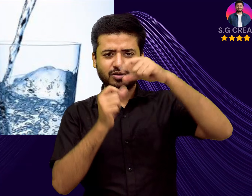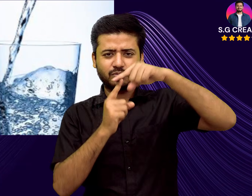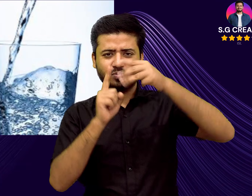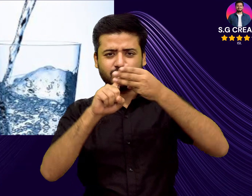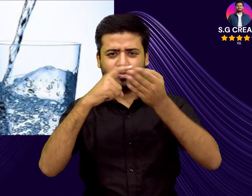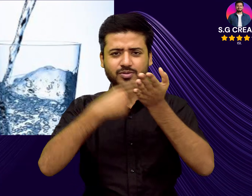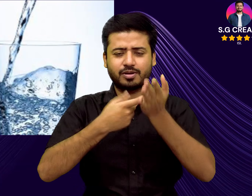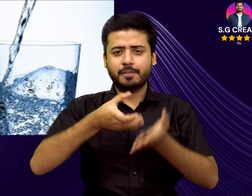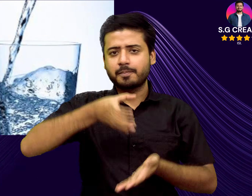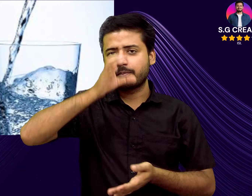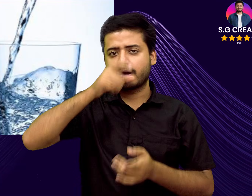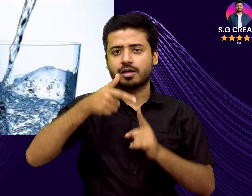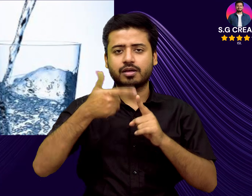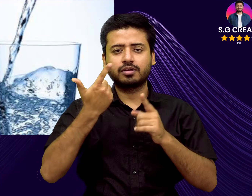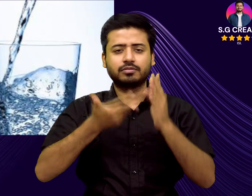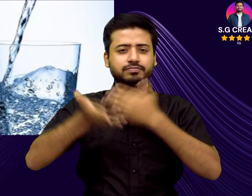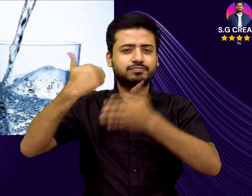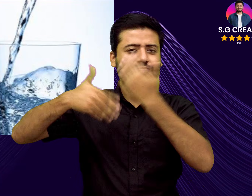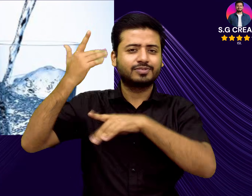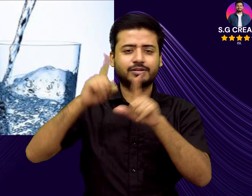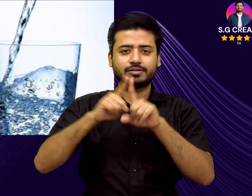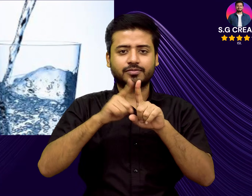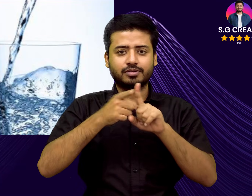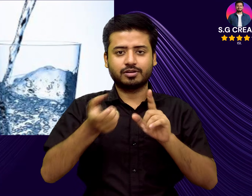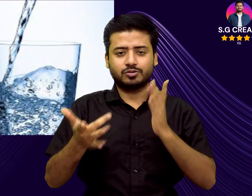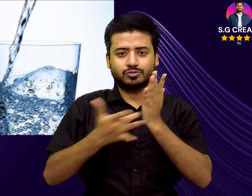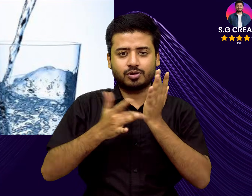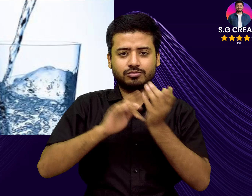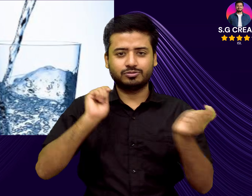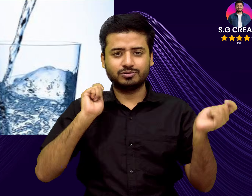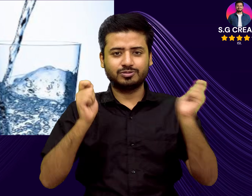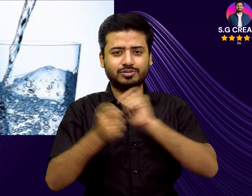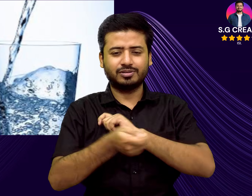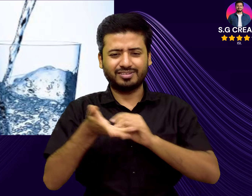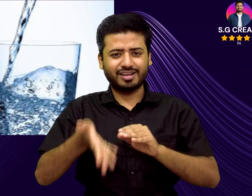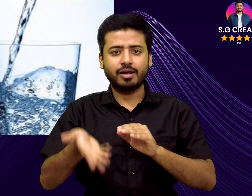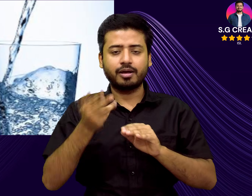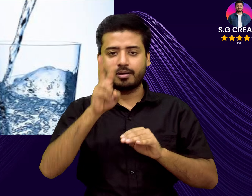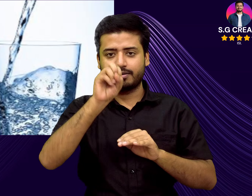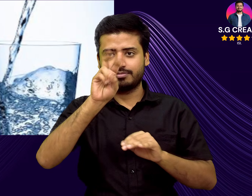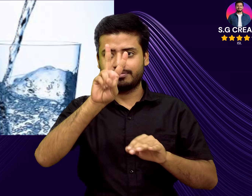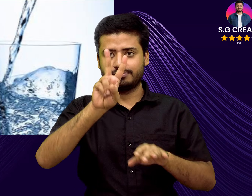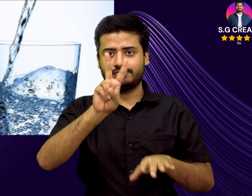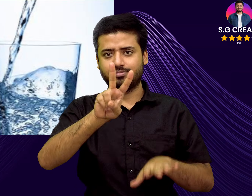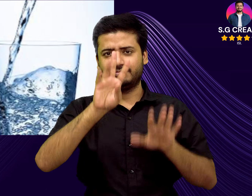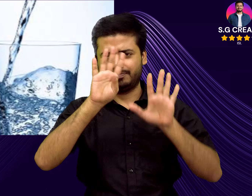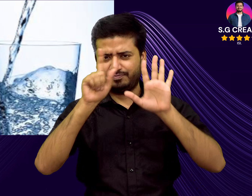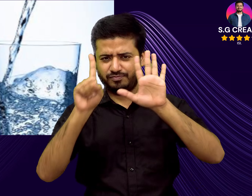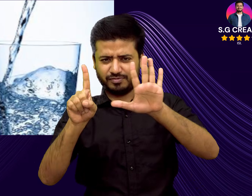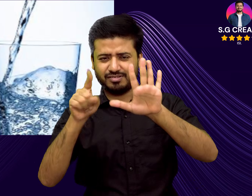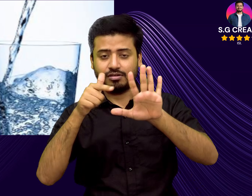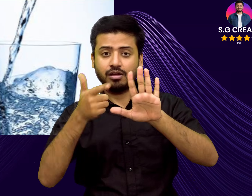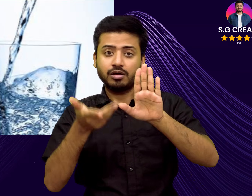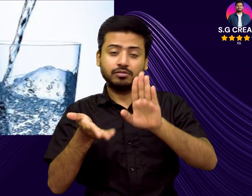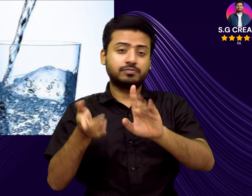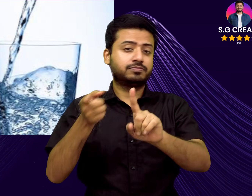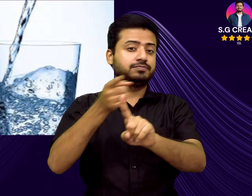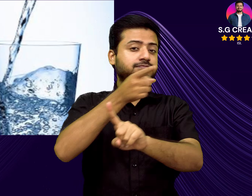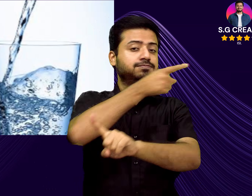Indian approach to water purification is a remarkable testament to early environmental engineering. Long before modern municipal water